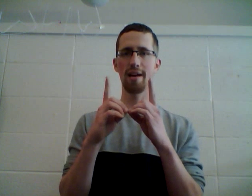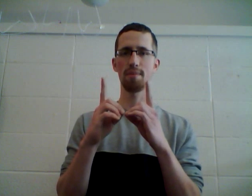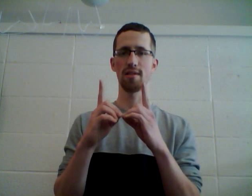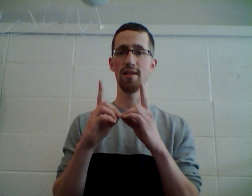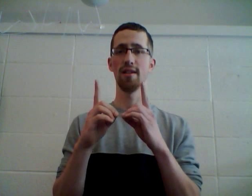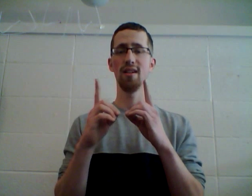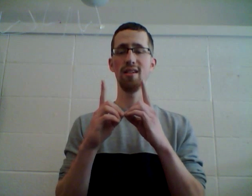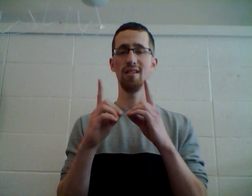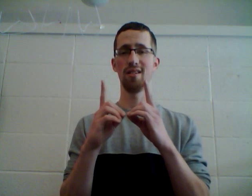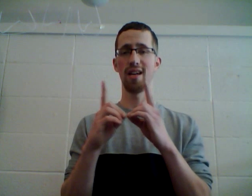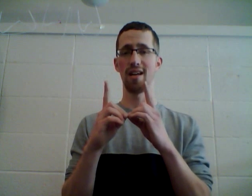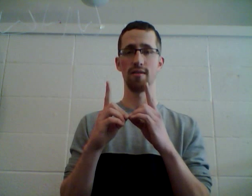taps, to date.